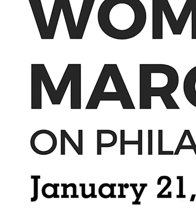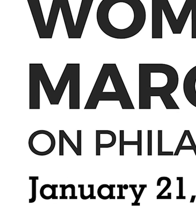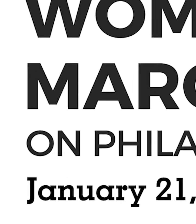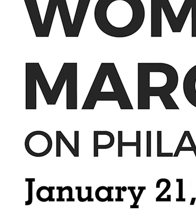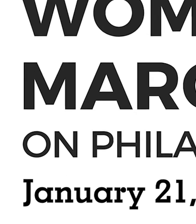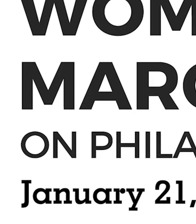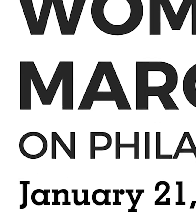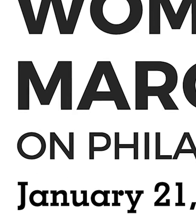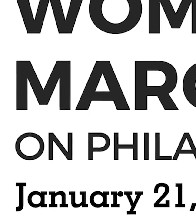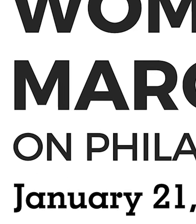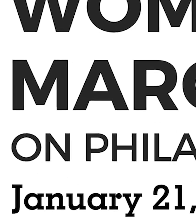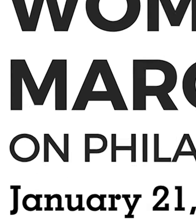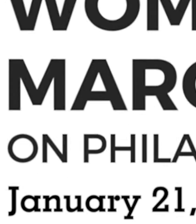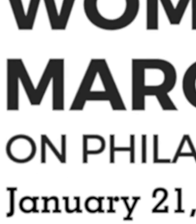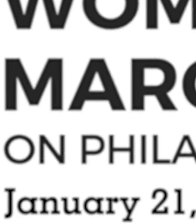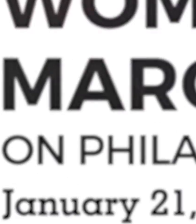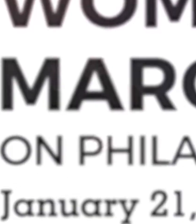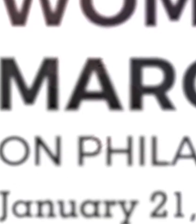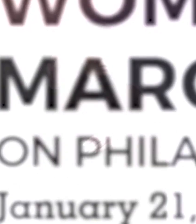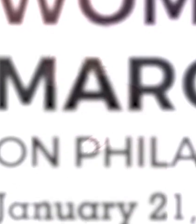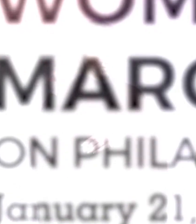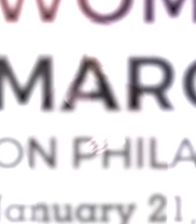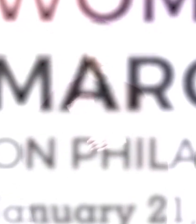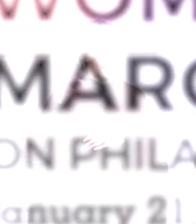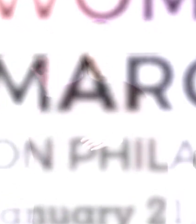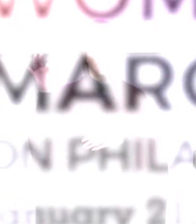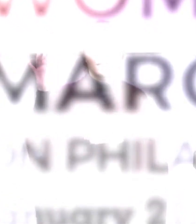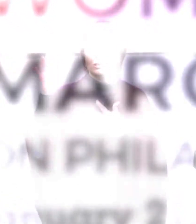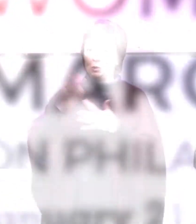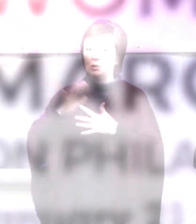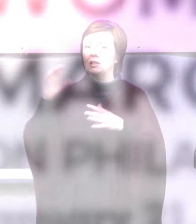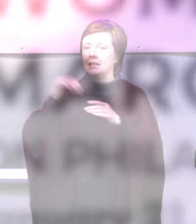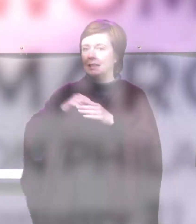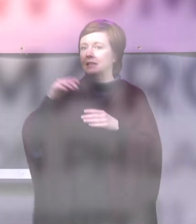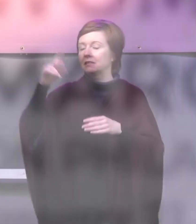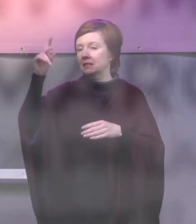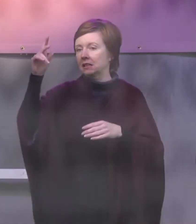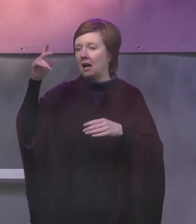Hi, my name is Anna Holemans. I'm a junior at Friends Select School in Philadelphia.